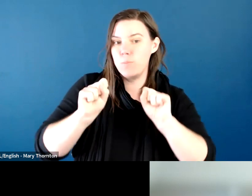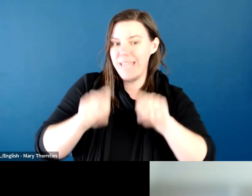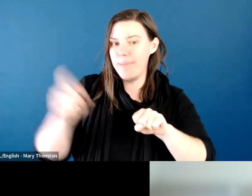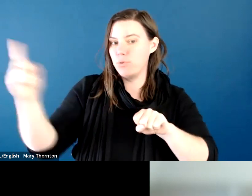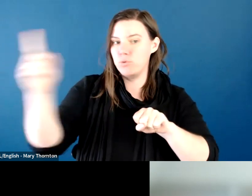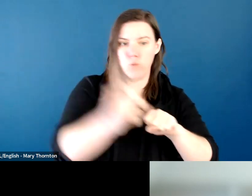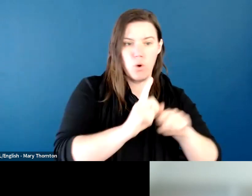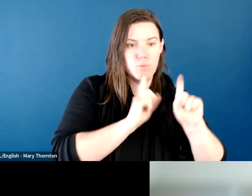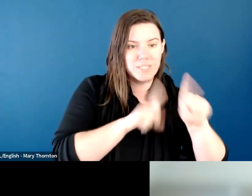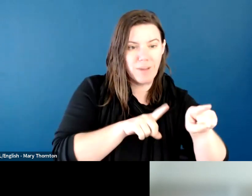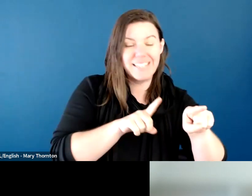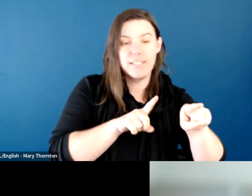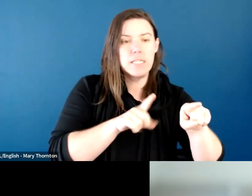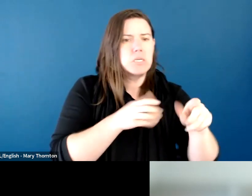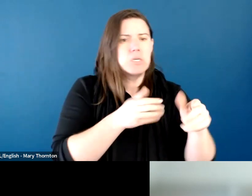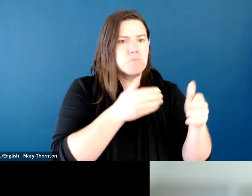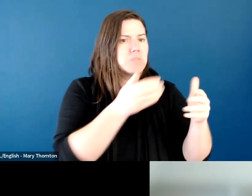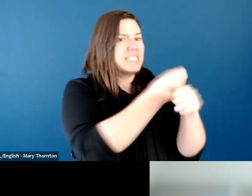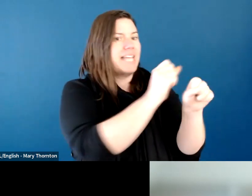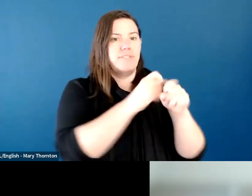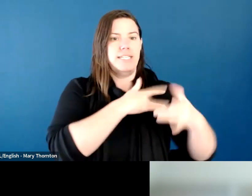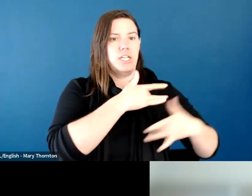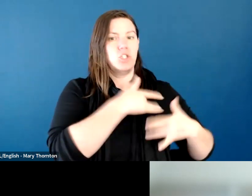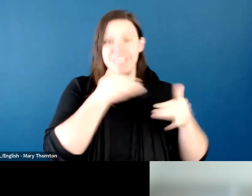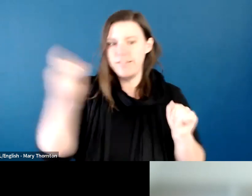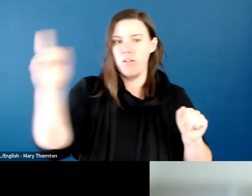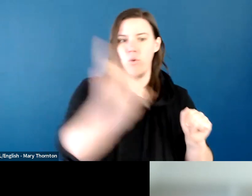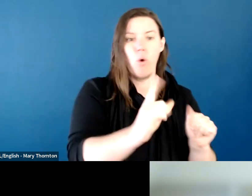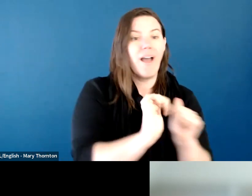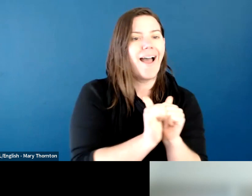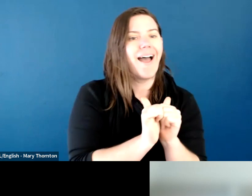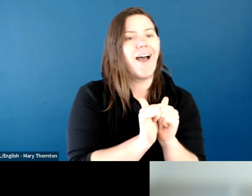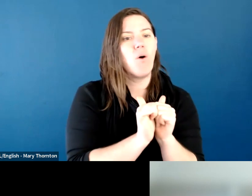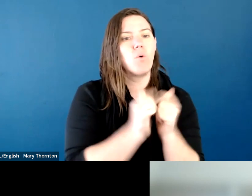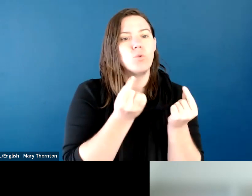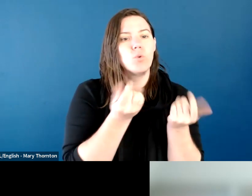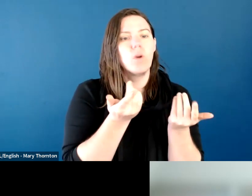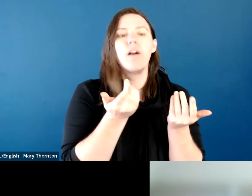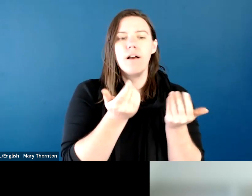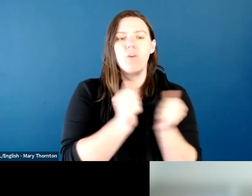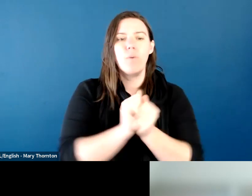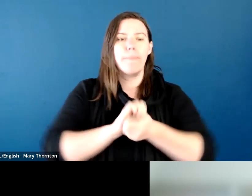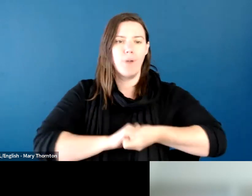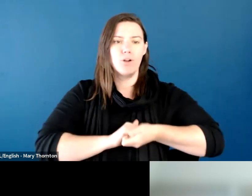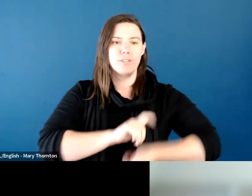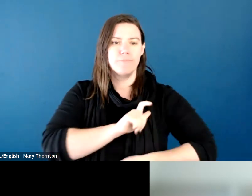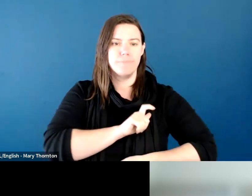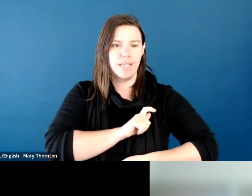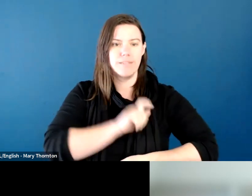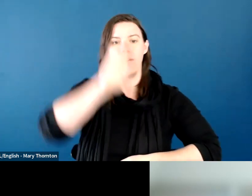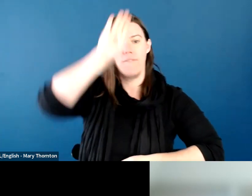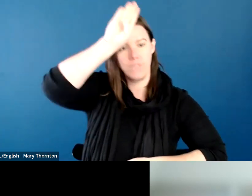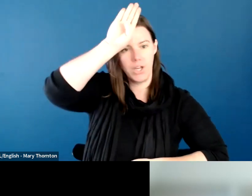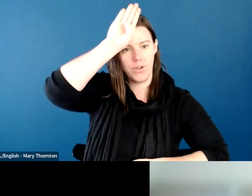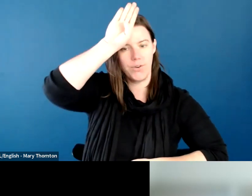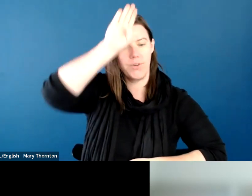if there are safety considerations. And partnering with law enforcement and with fire and EMS allows us to